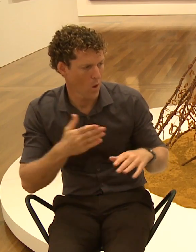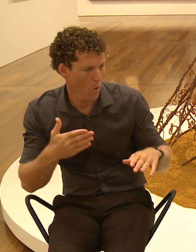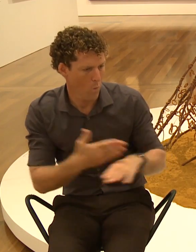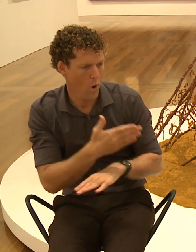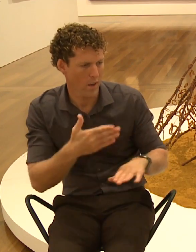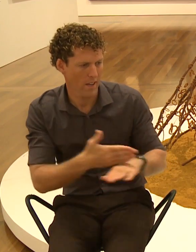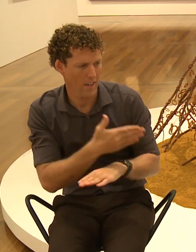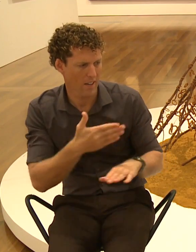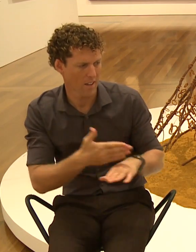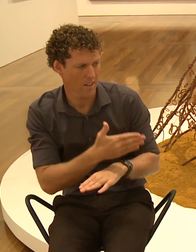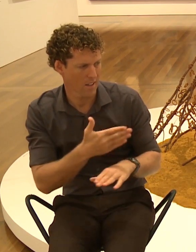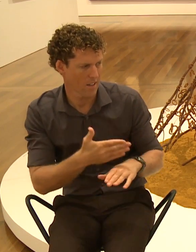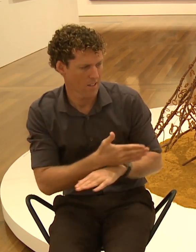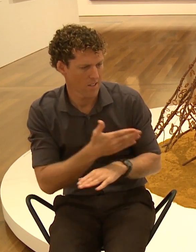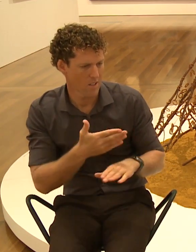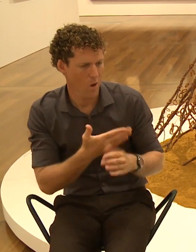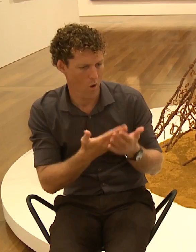working. I